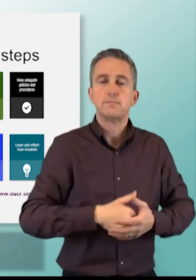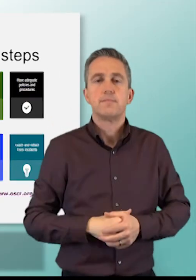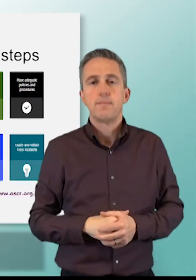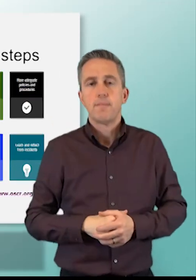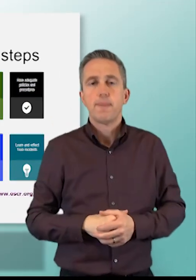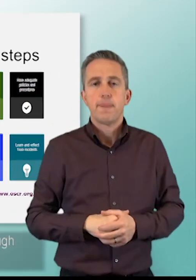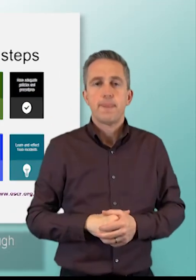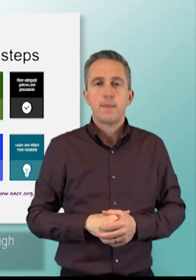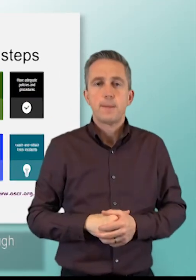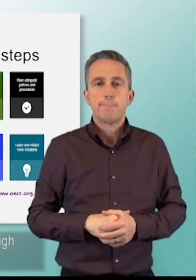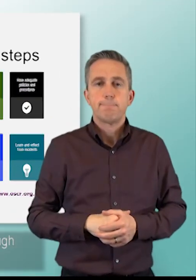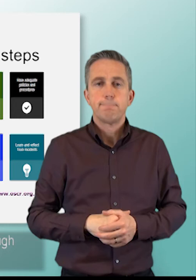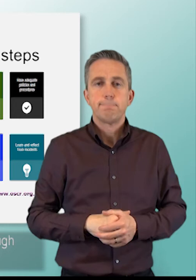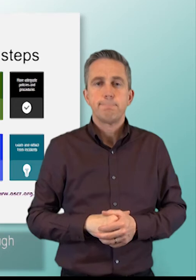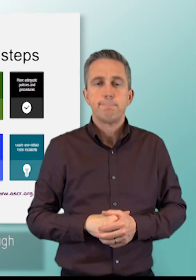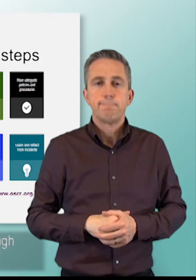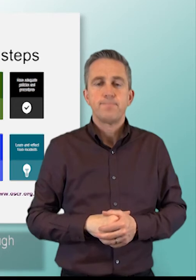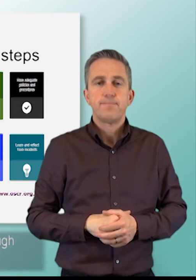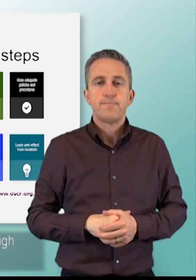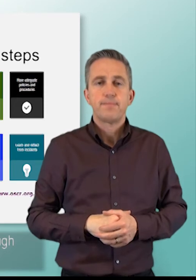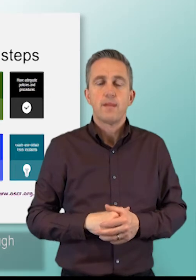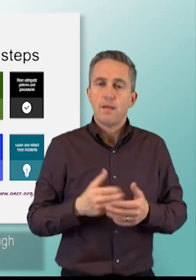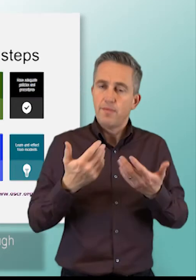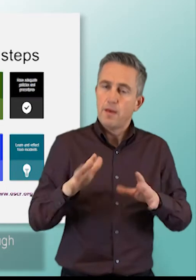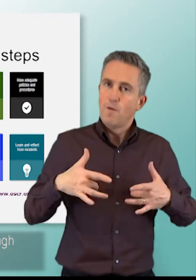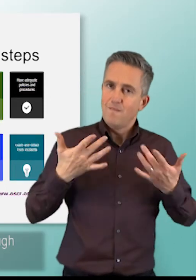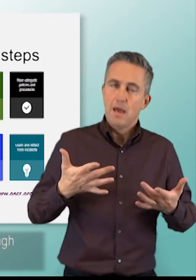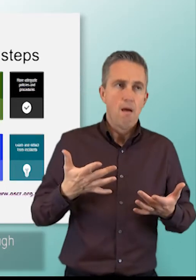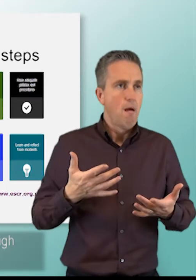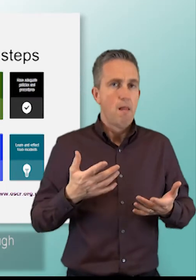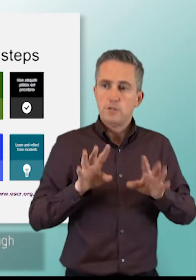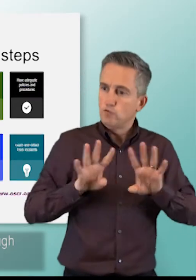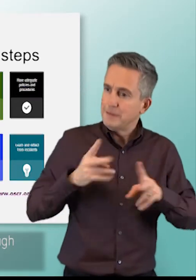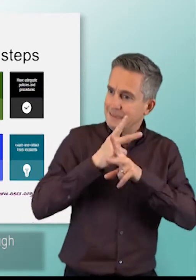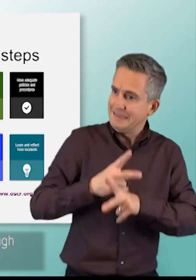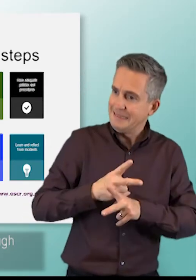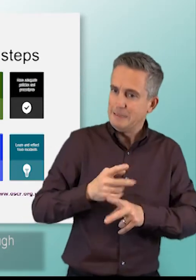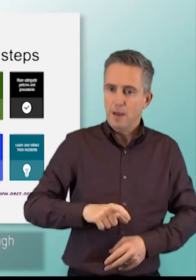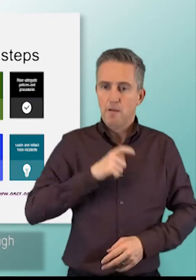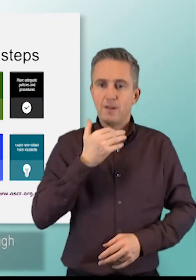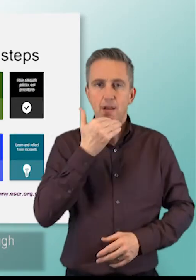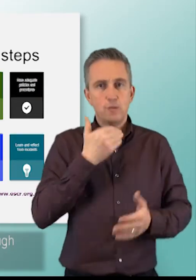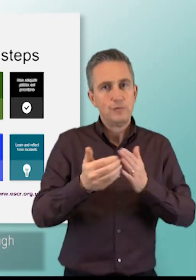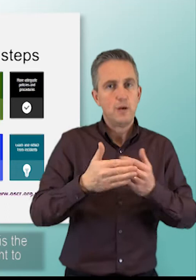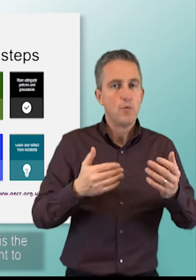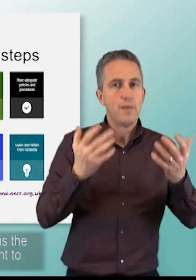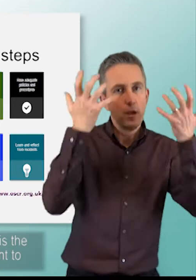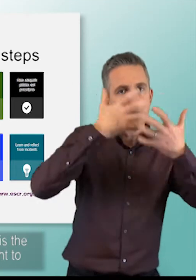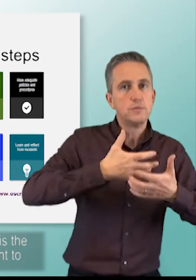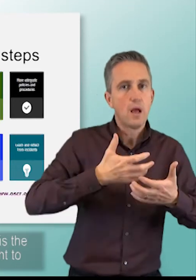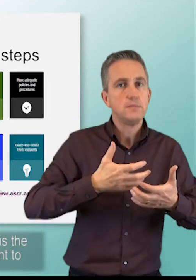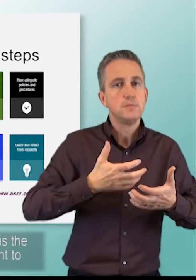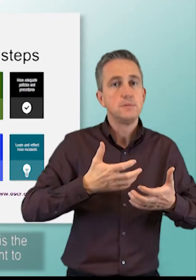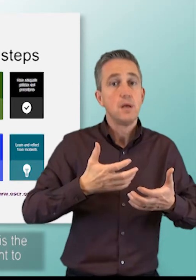so? And that you have that you know that you can deal with them, that you're safe and you're confident enough to be able to deal with these concerns. And then when